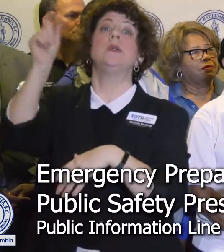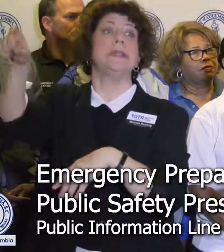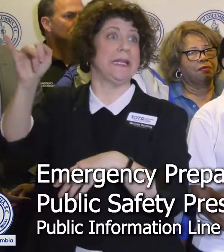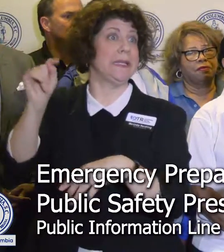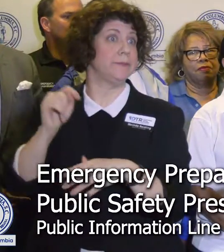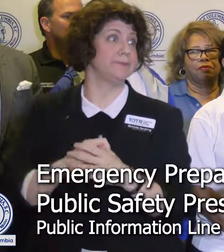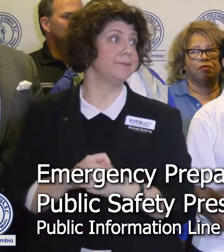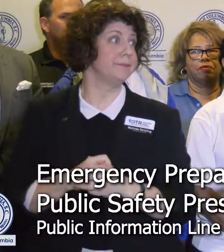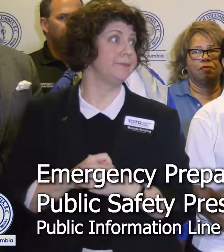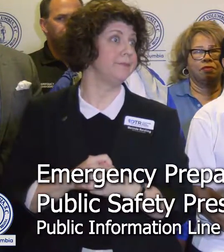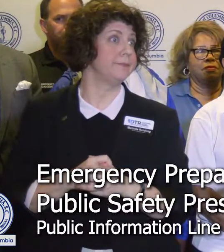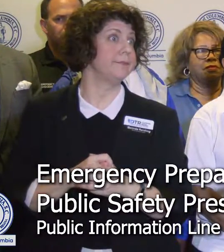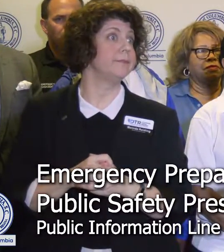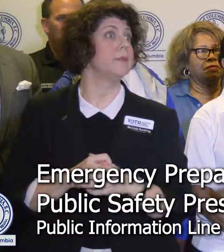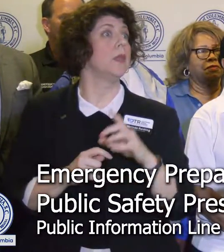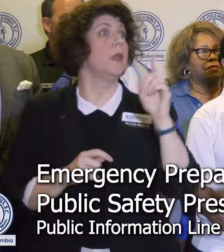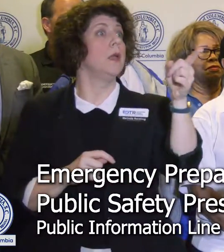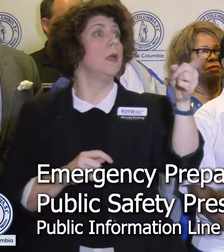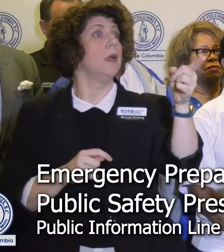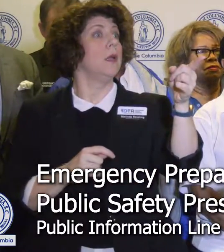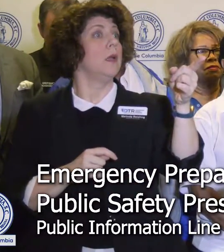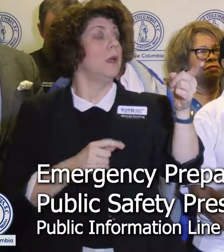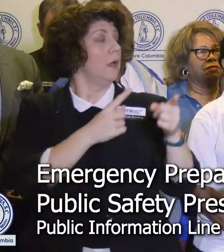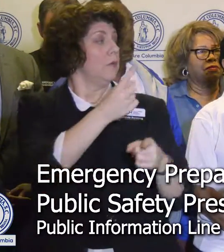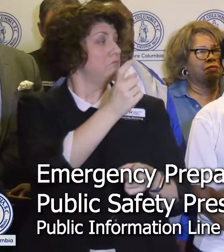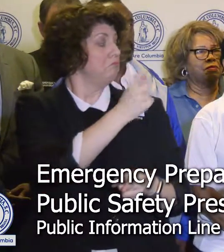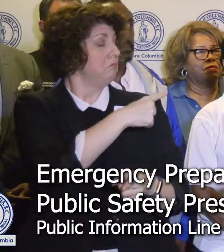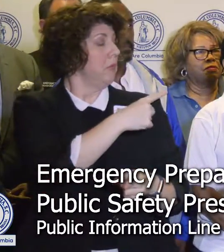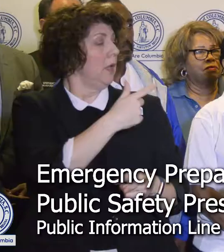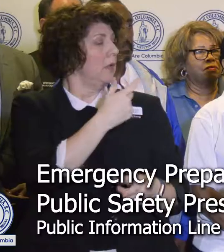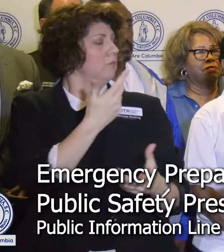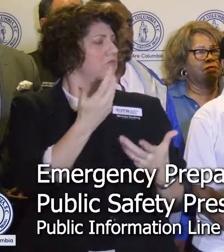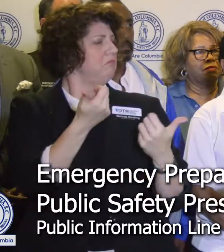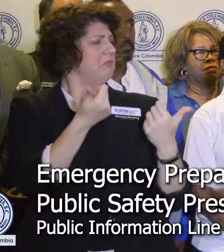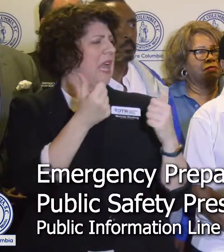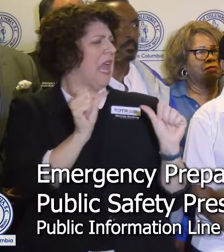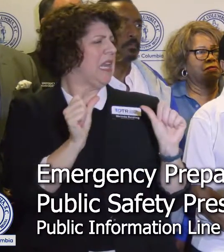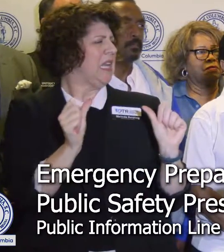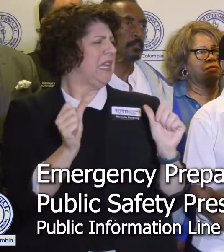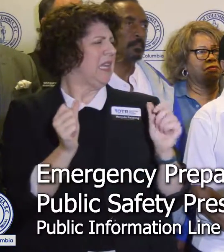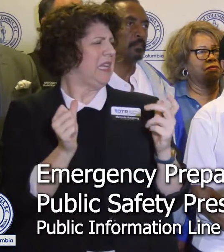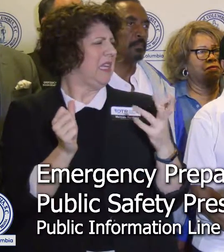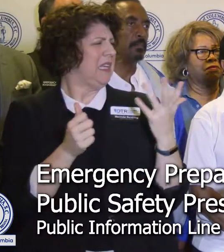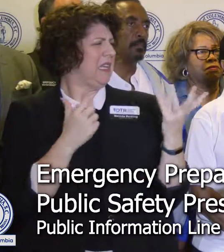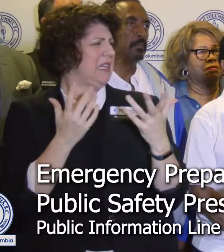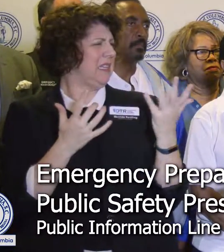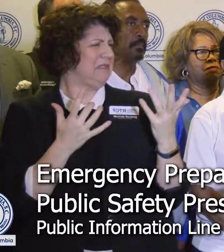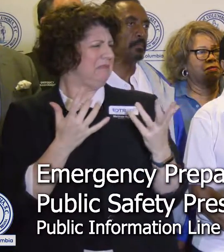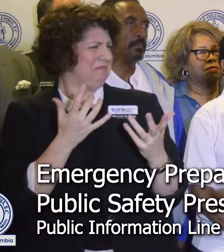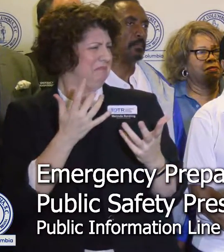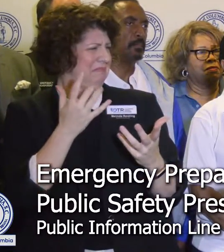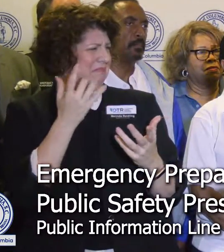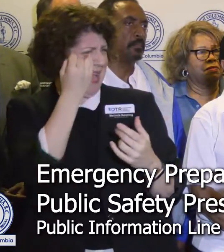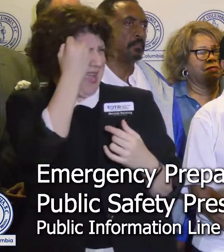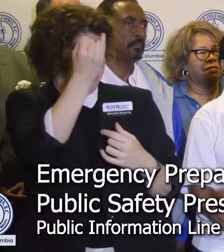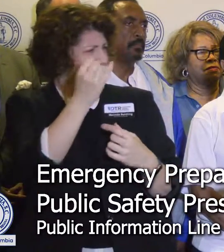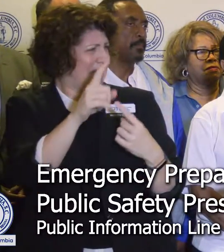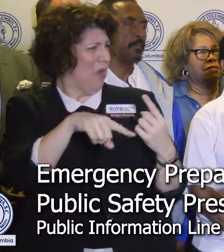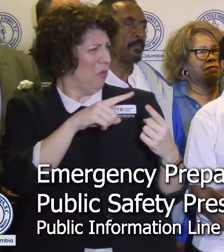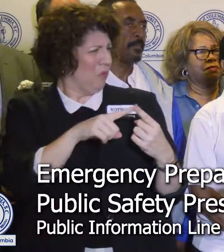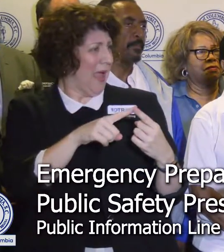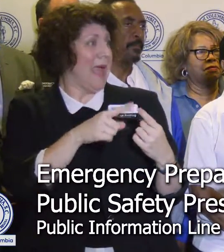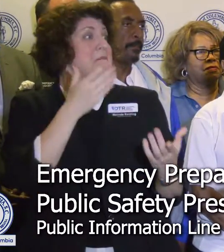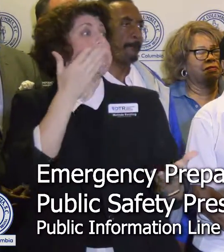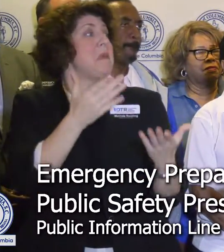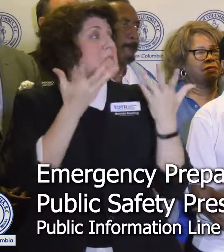should. Is there a sense at this point, at least a sense somewhat of relief in any way, shape, or form, even though it is